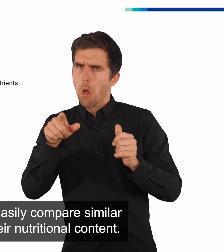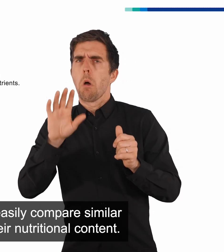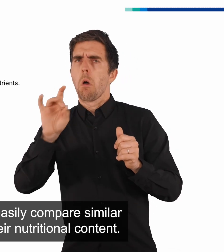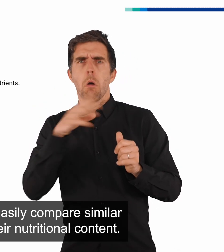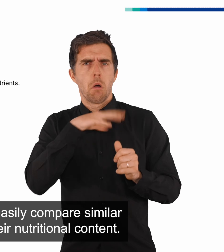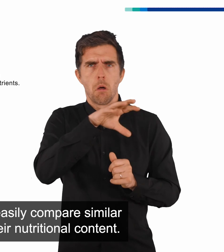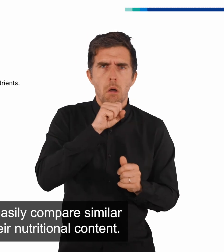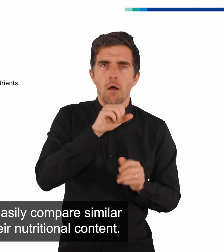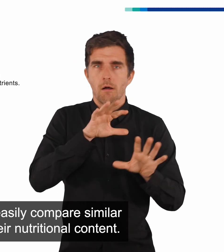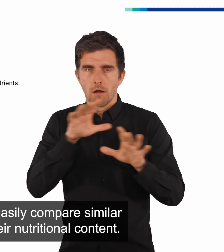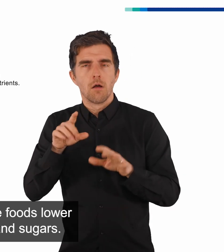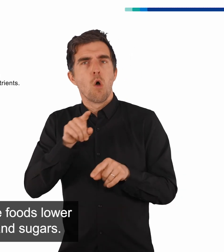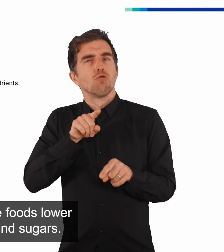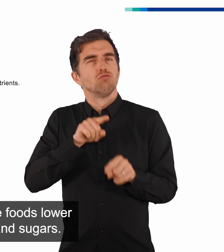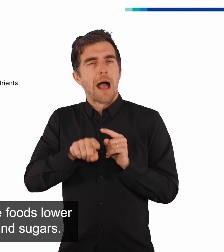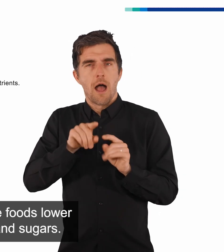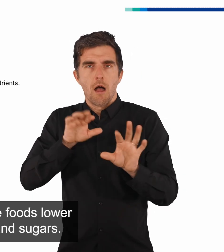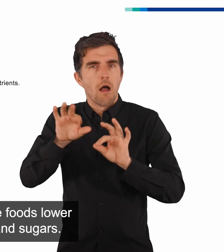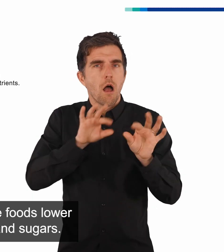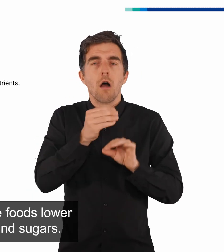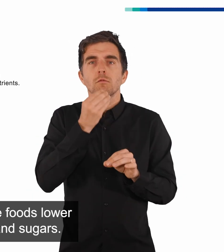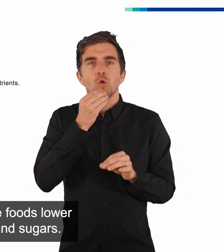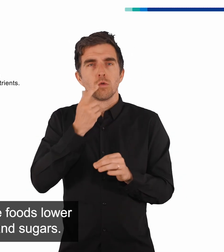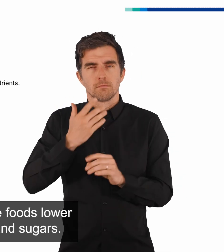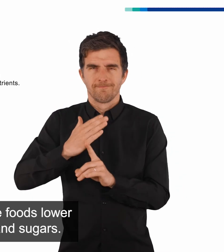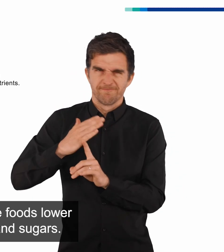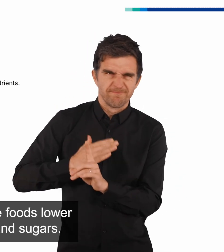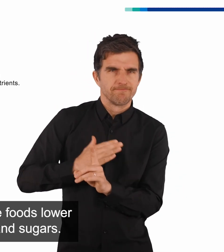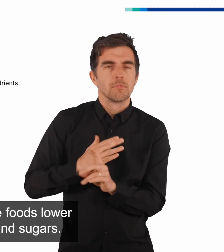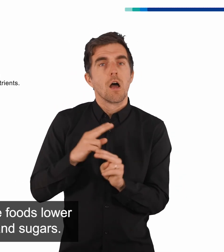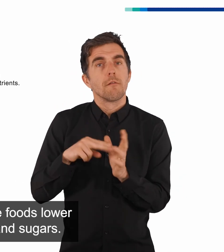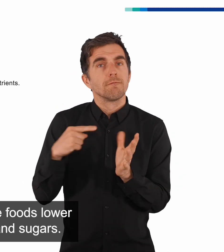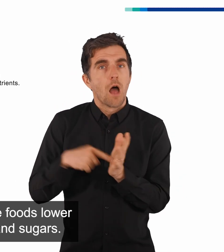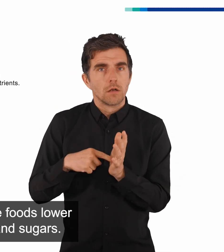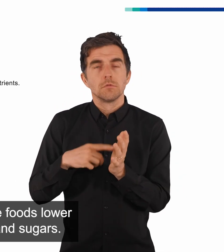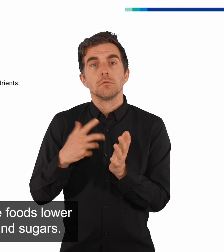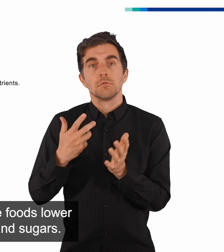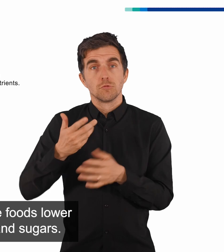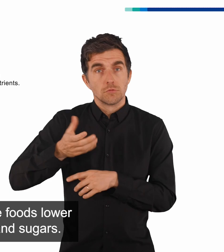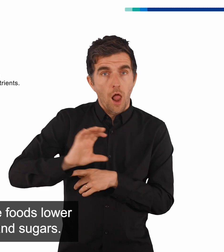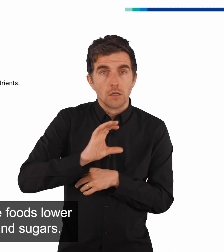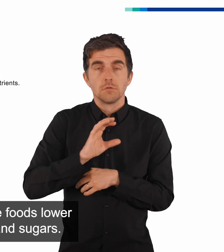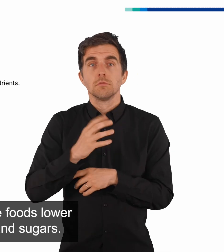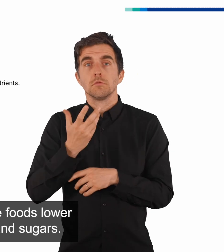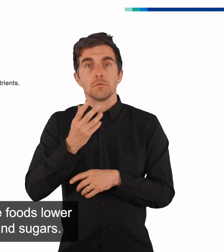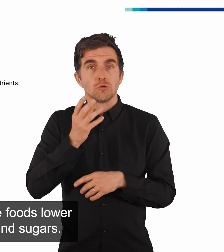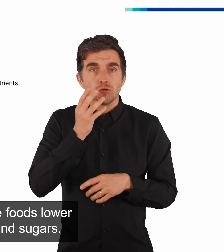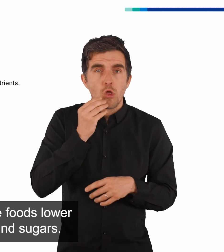nutritional content. Try to choose foods lower in fat, salt and sugars.